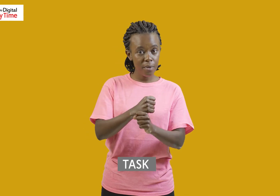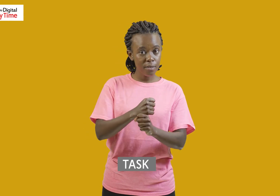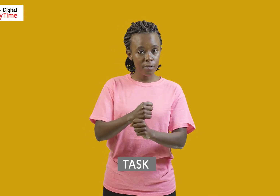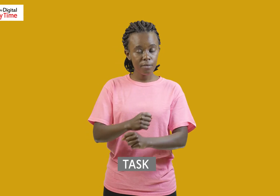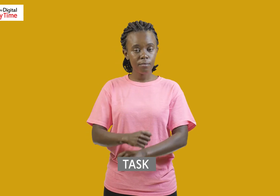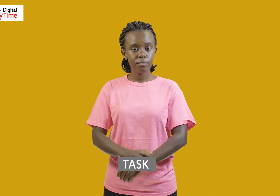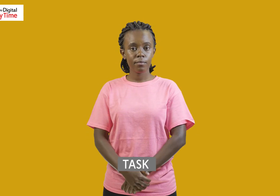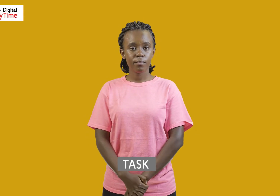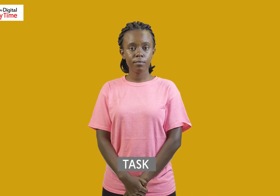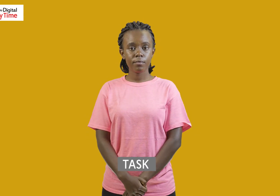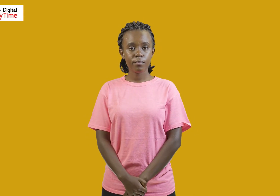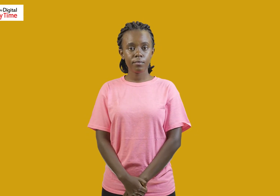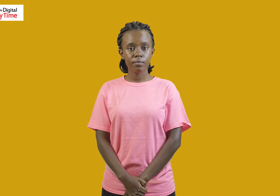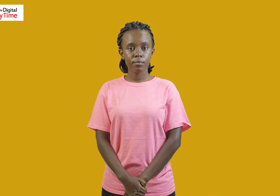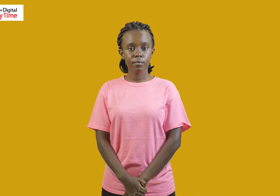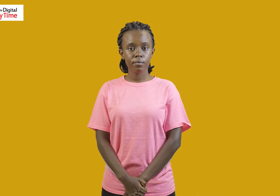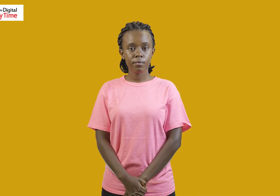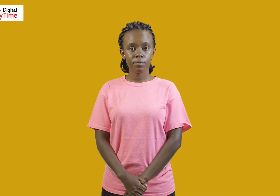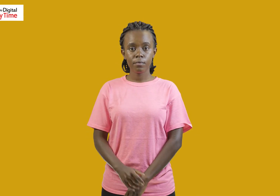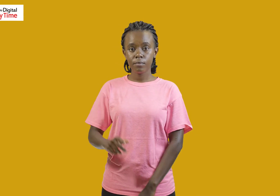Task.